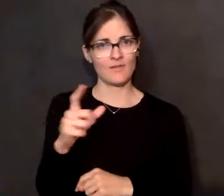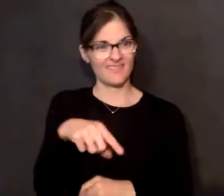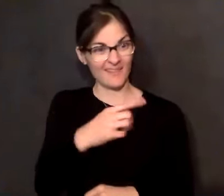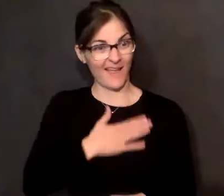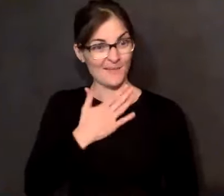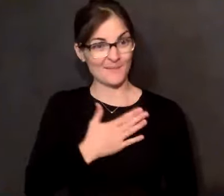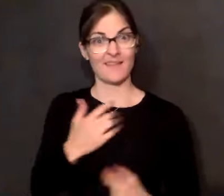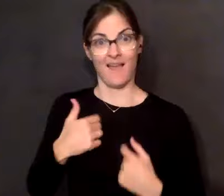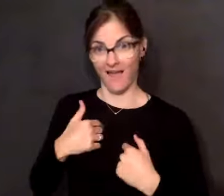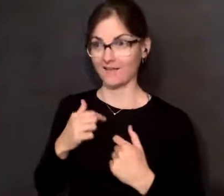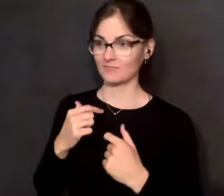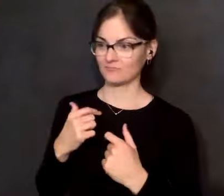recovery.